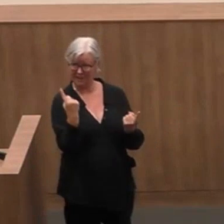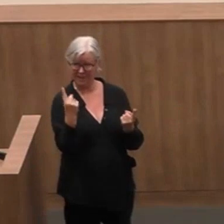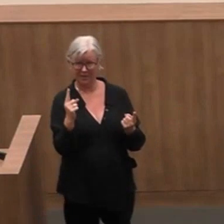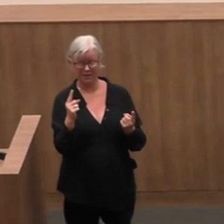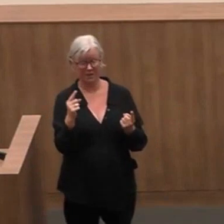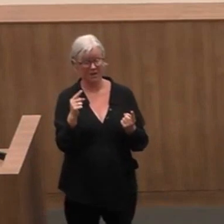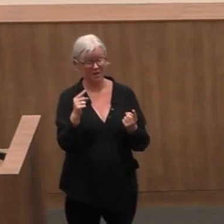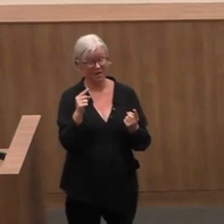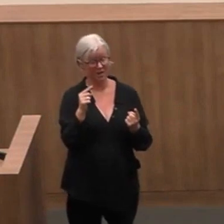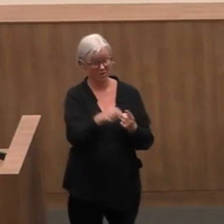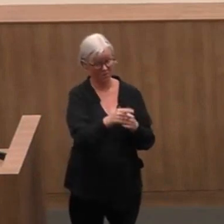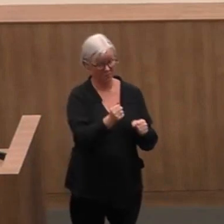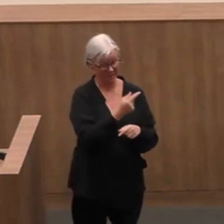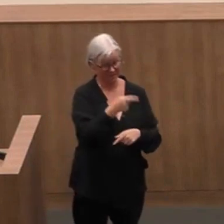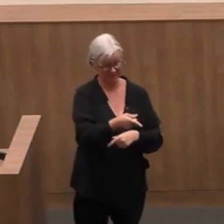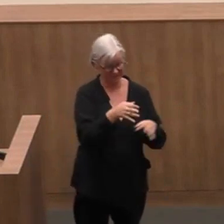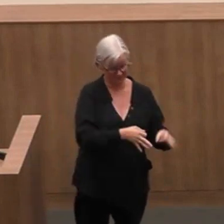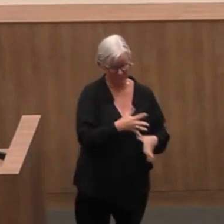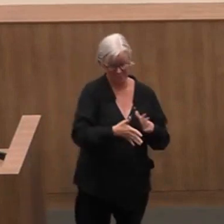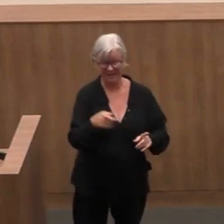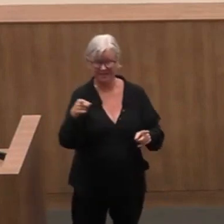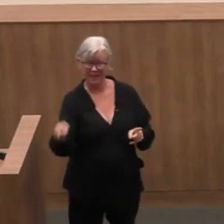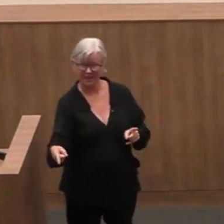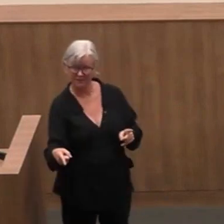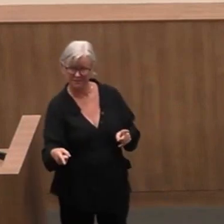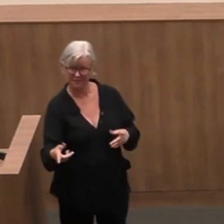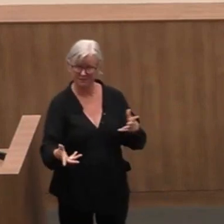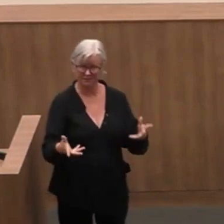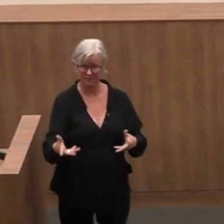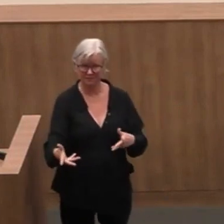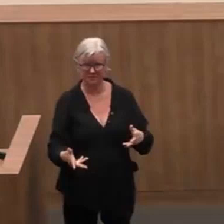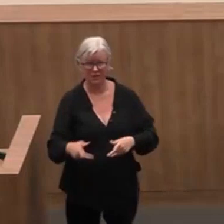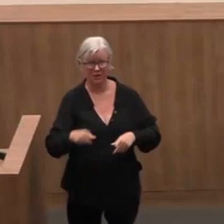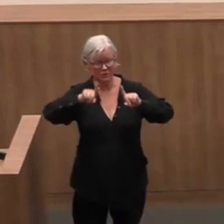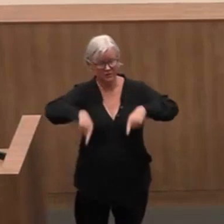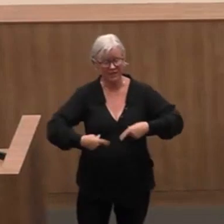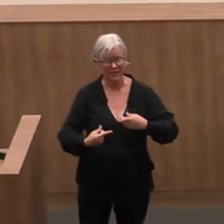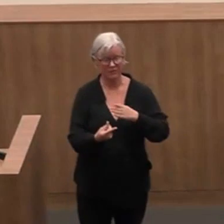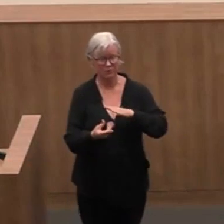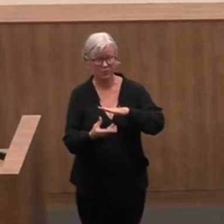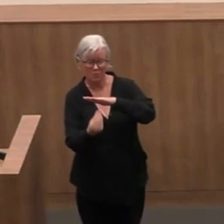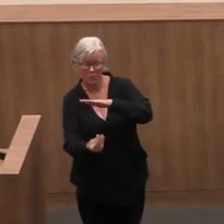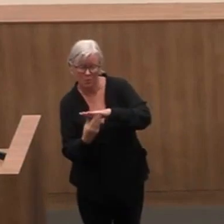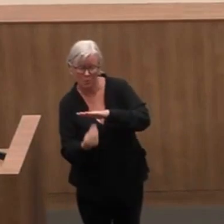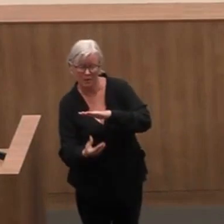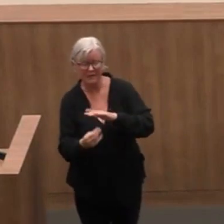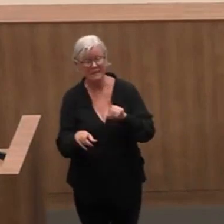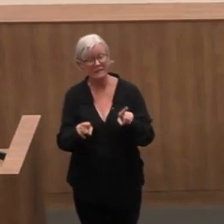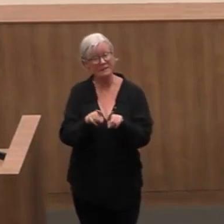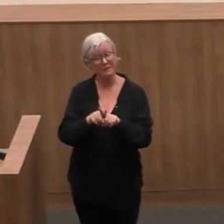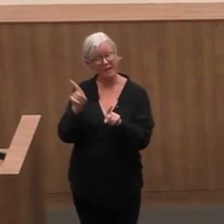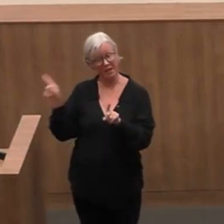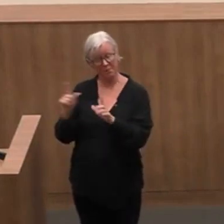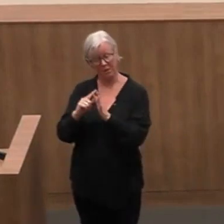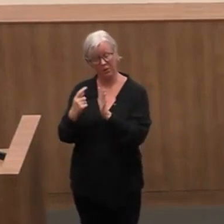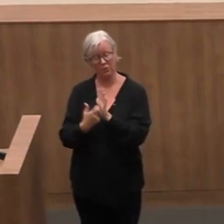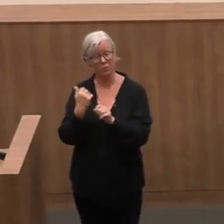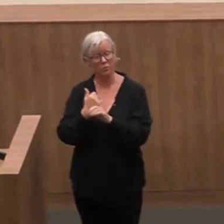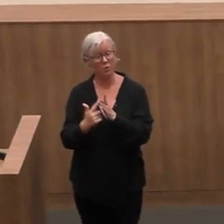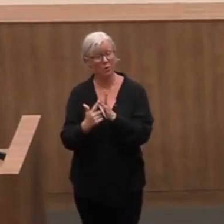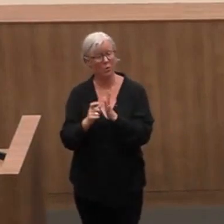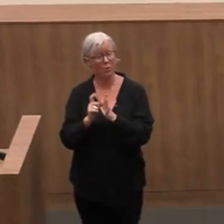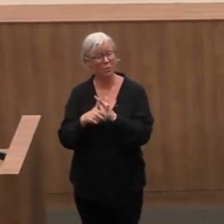decision would look like if it's being implemented. And I'm just recalling as I'm saying that what Piers Gooding was saying is that when